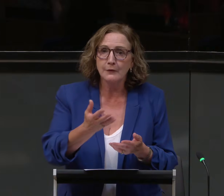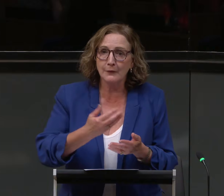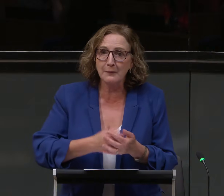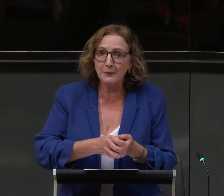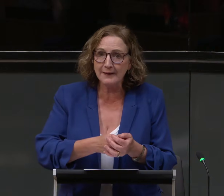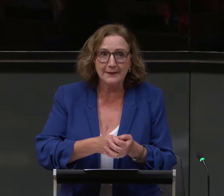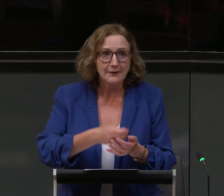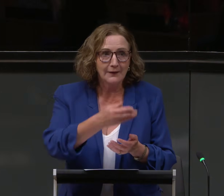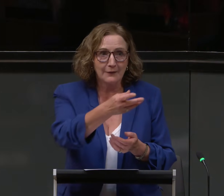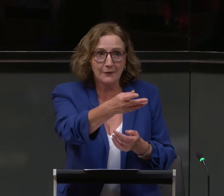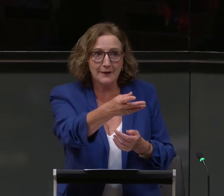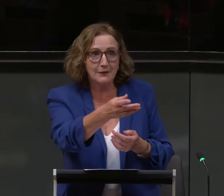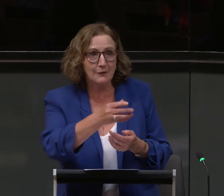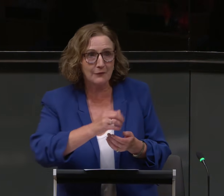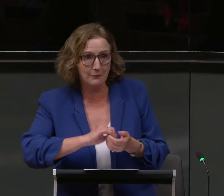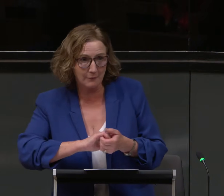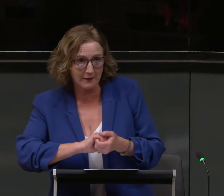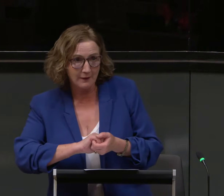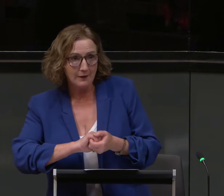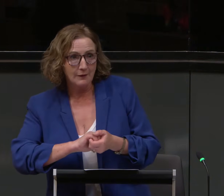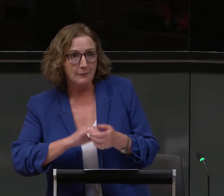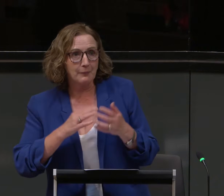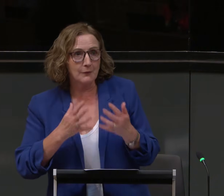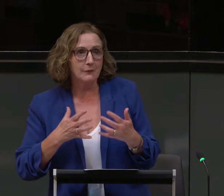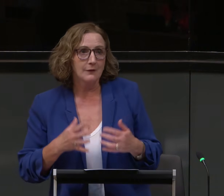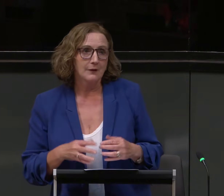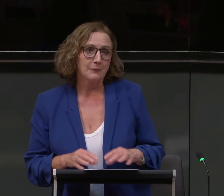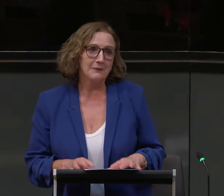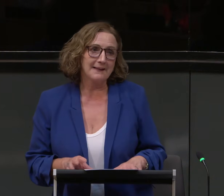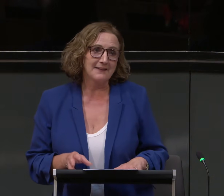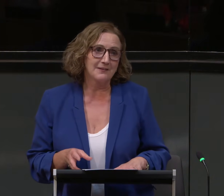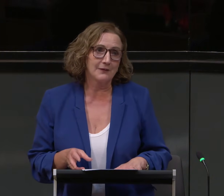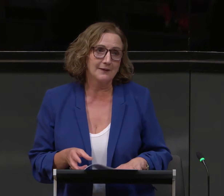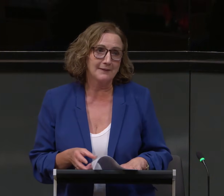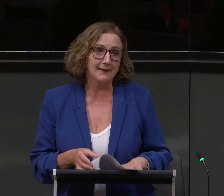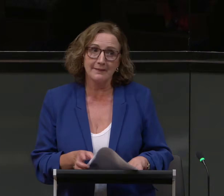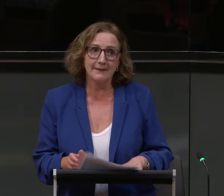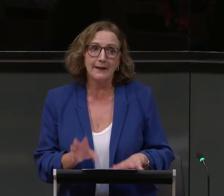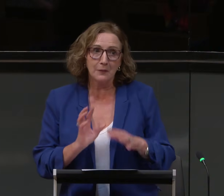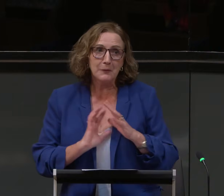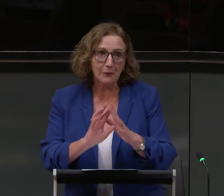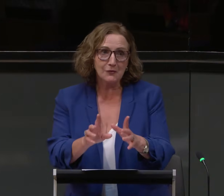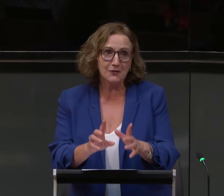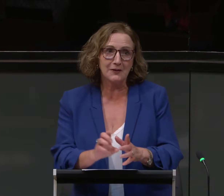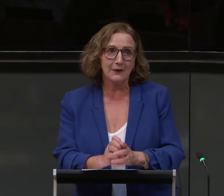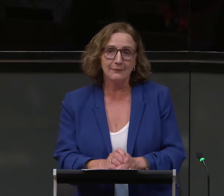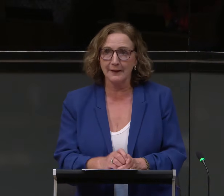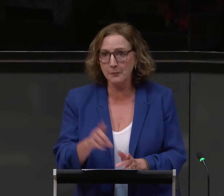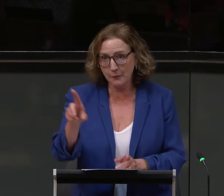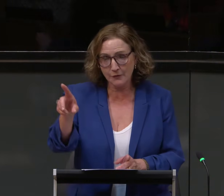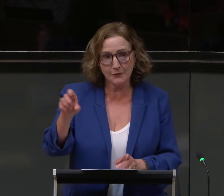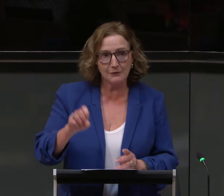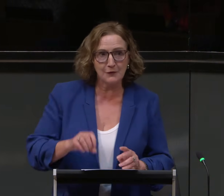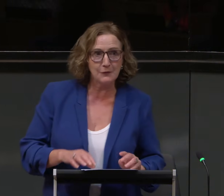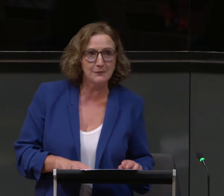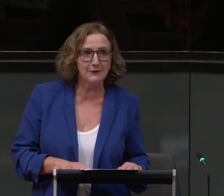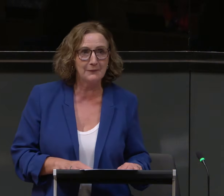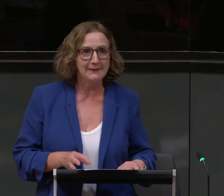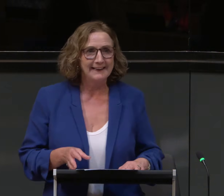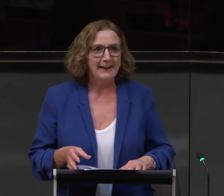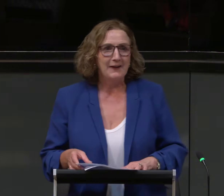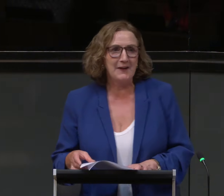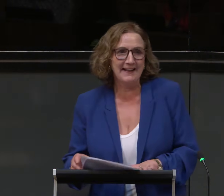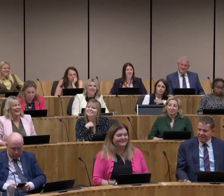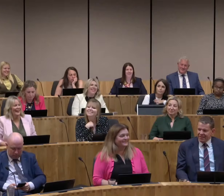them. So I'm willing, and Rhyn knows when we both were elected on that day, I said, I'll be watching you, and I'll be watching Reform